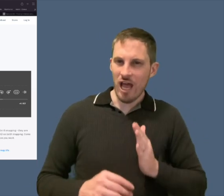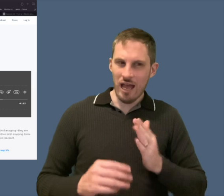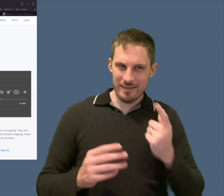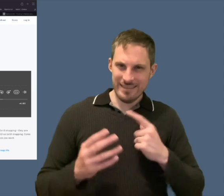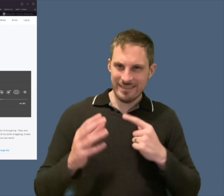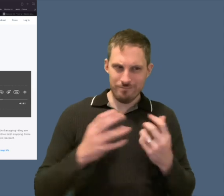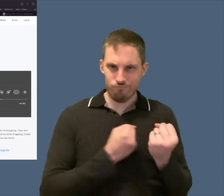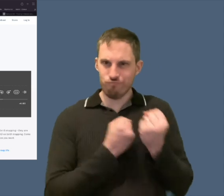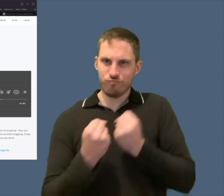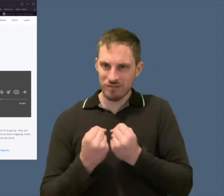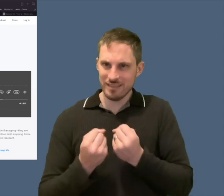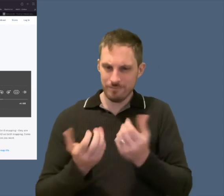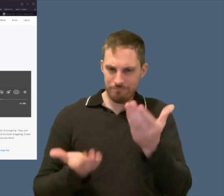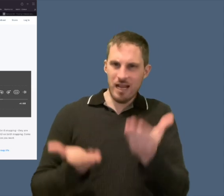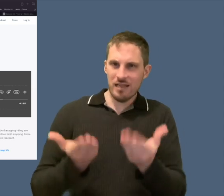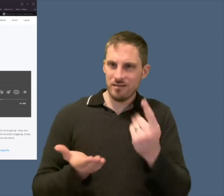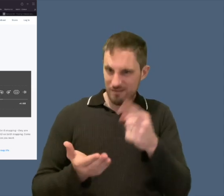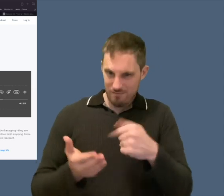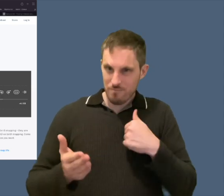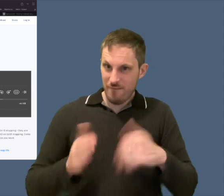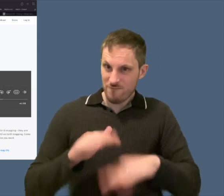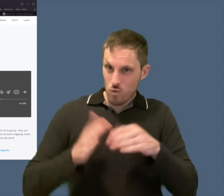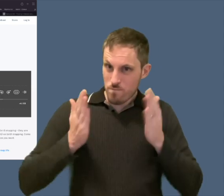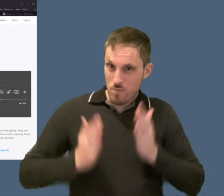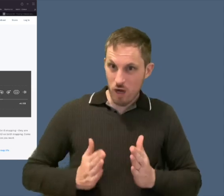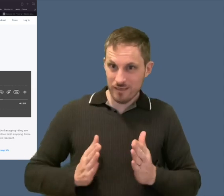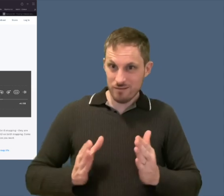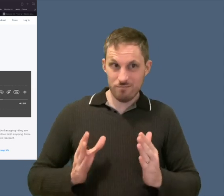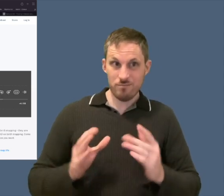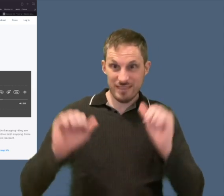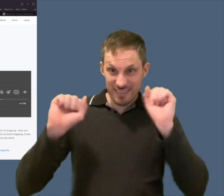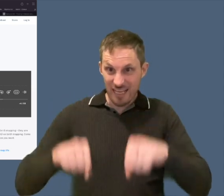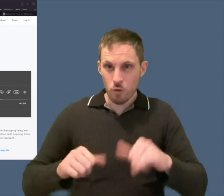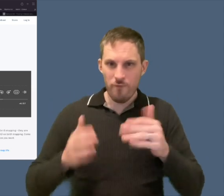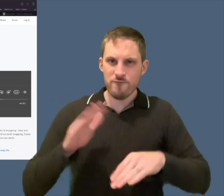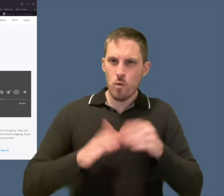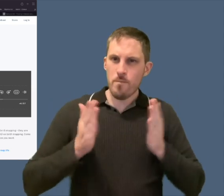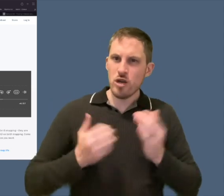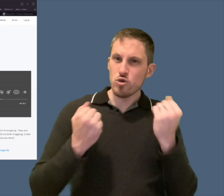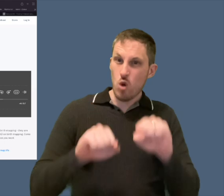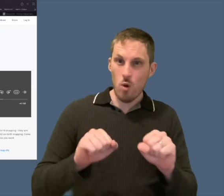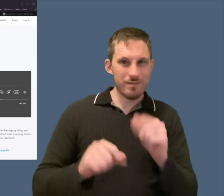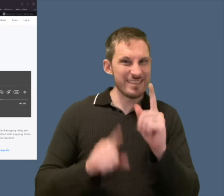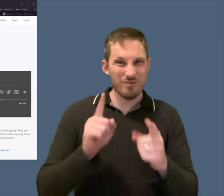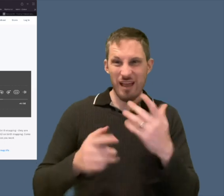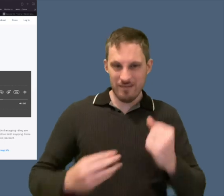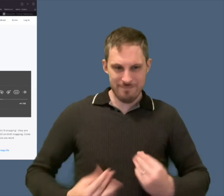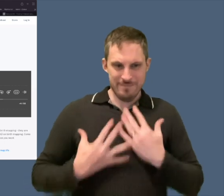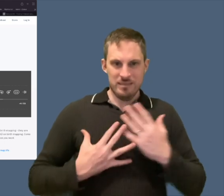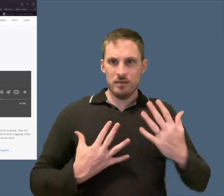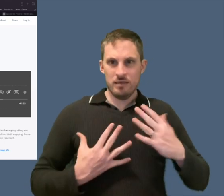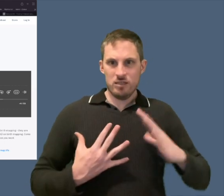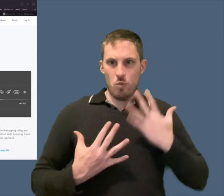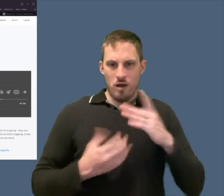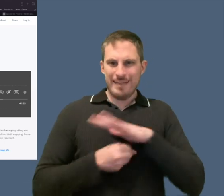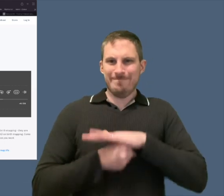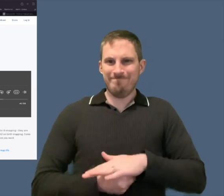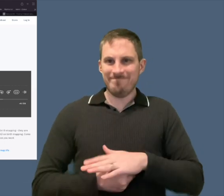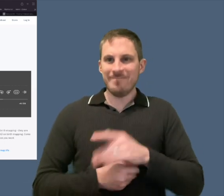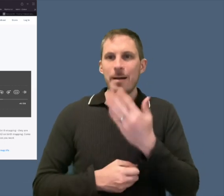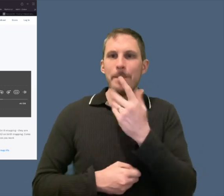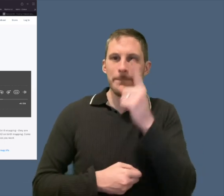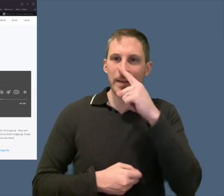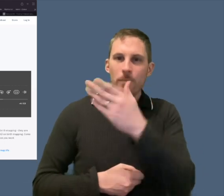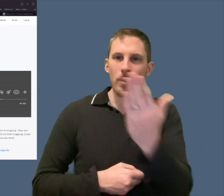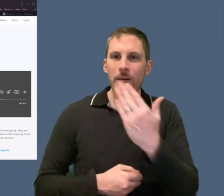full body yes or is this a full body no? But we're not taught to do that. We're actually taught to people please, and we're very much taught to people please under